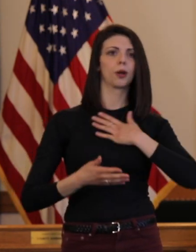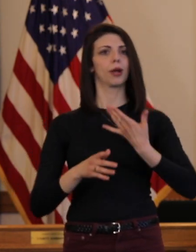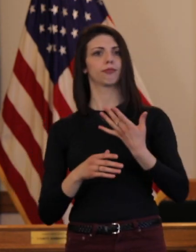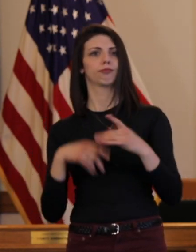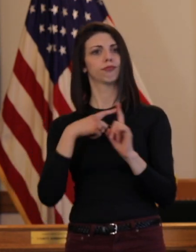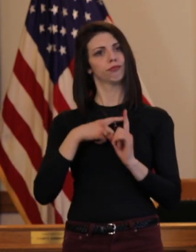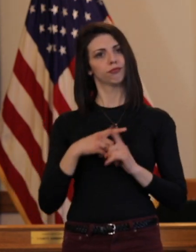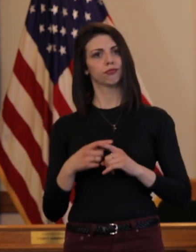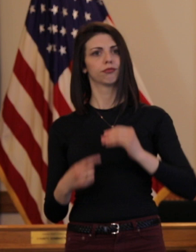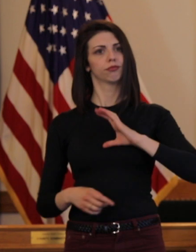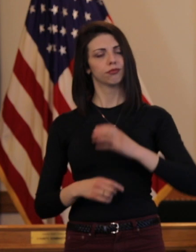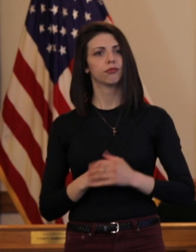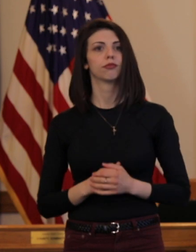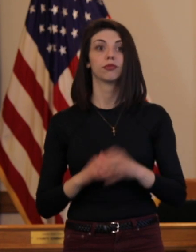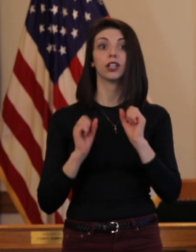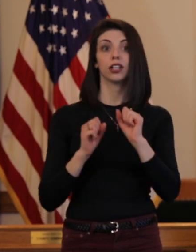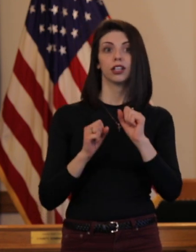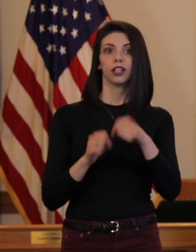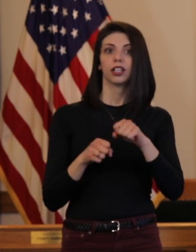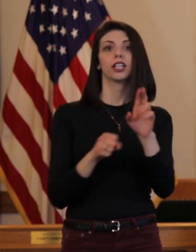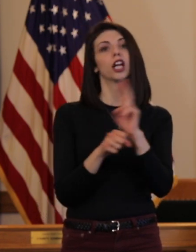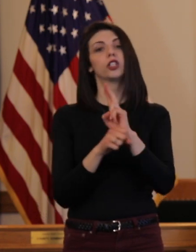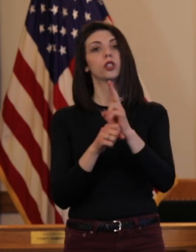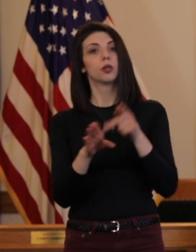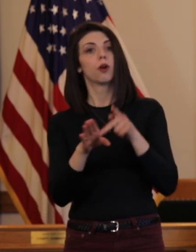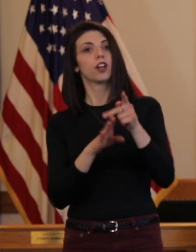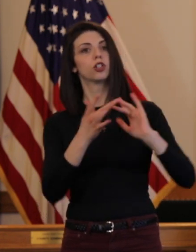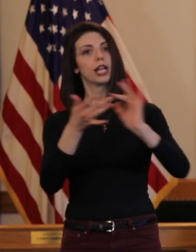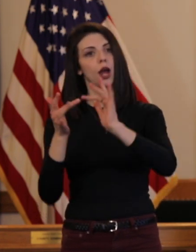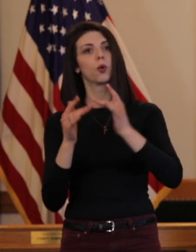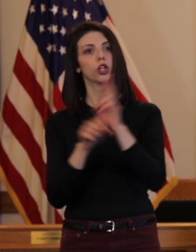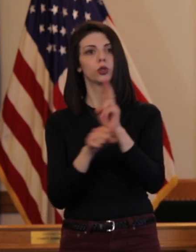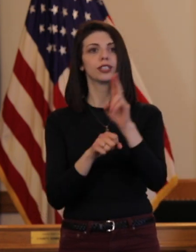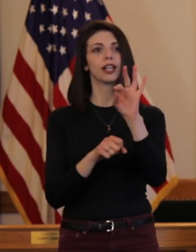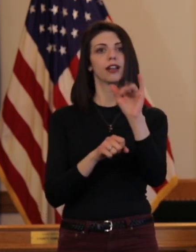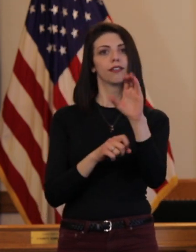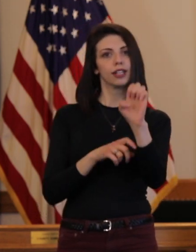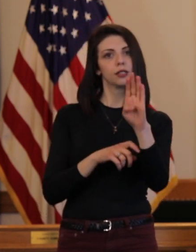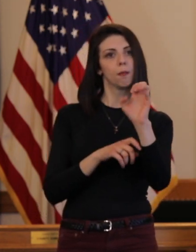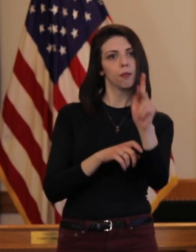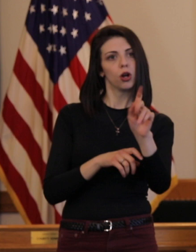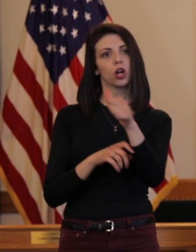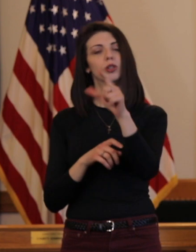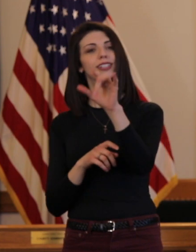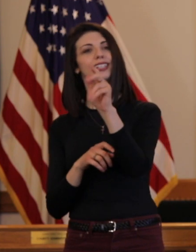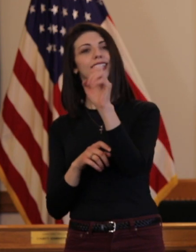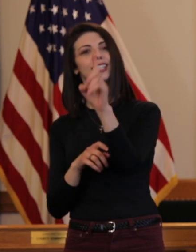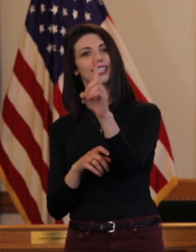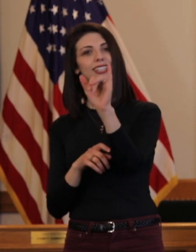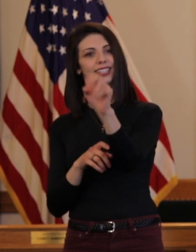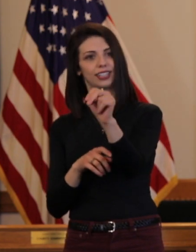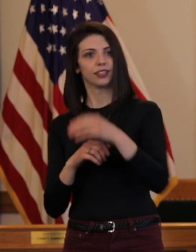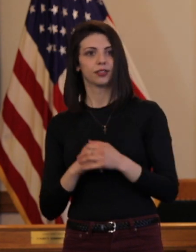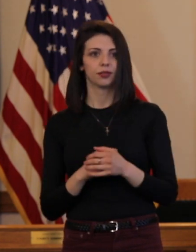presentation skills and learn professional networking using Facebook and LinkedIn. Support is available through the Metrics Help Center and